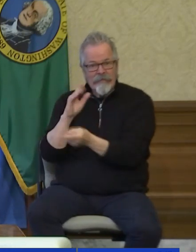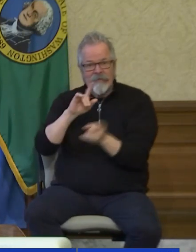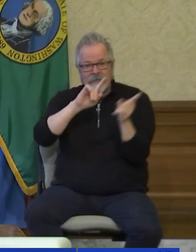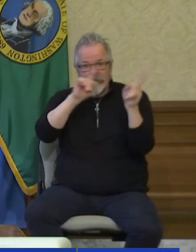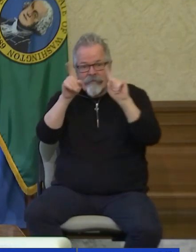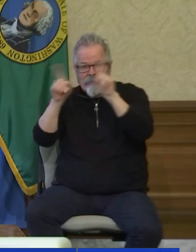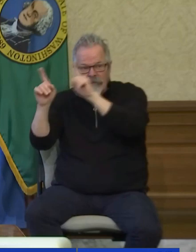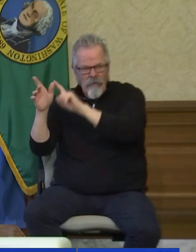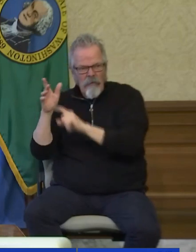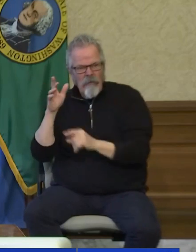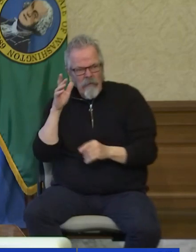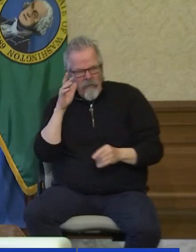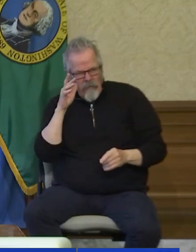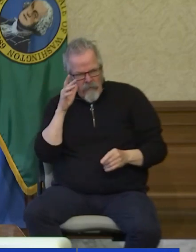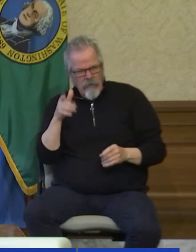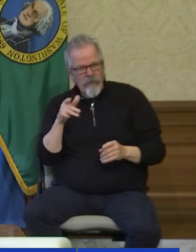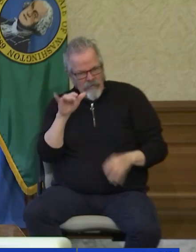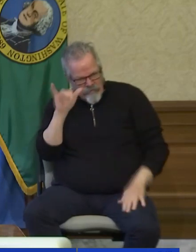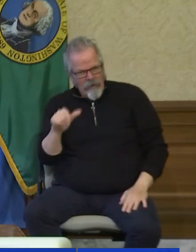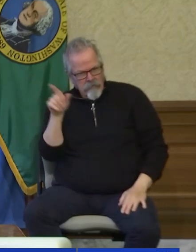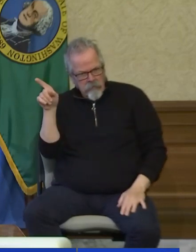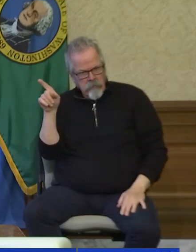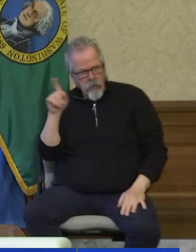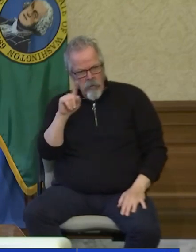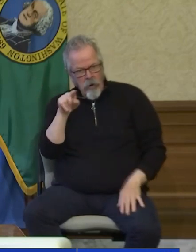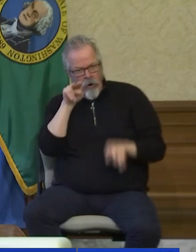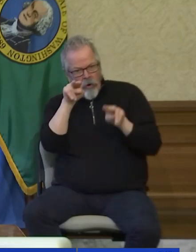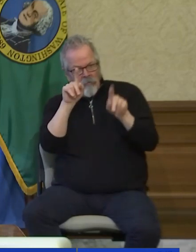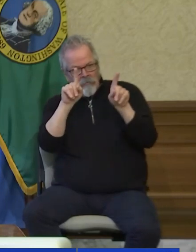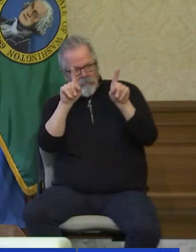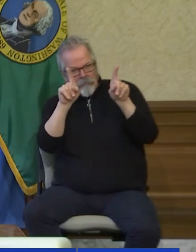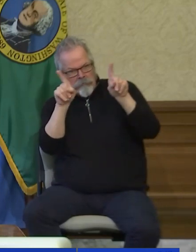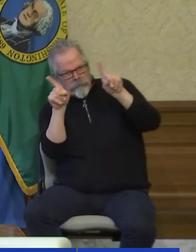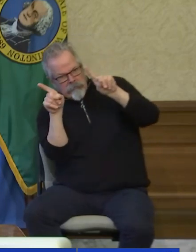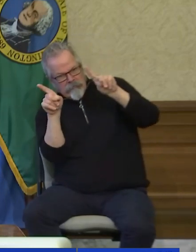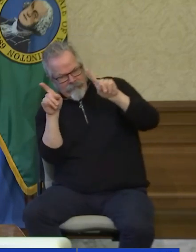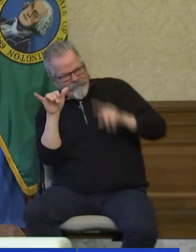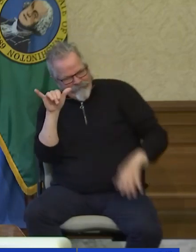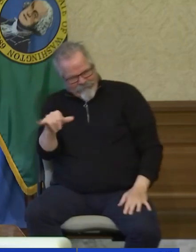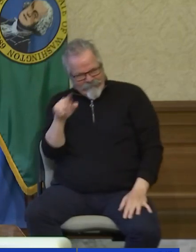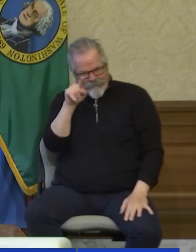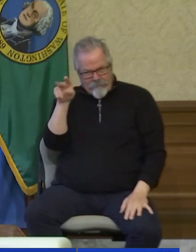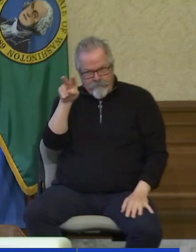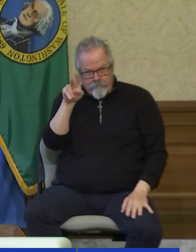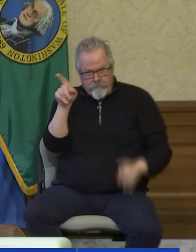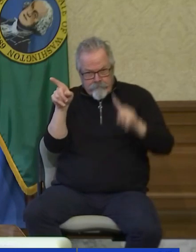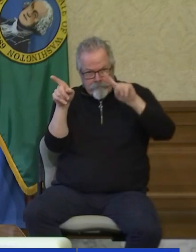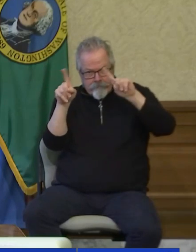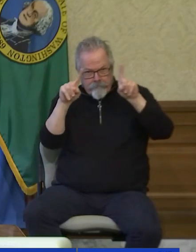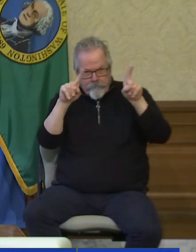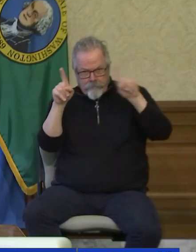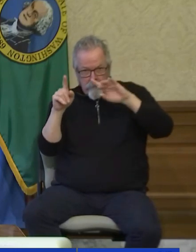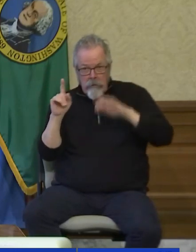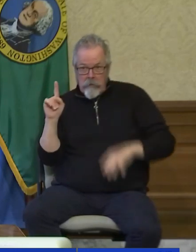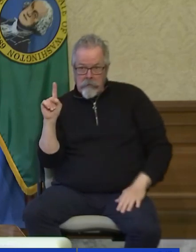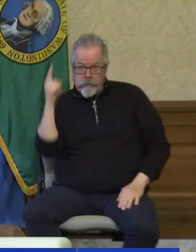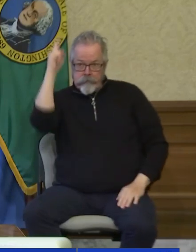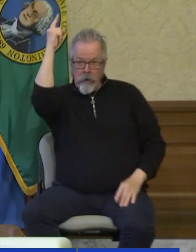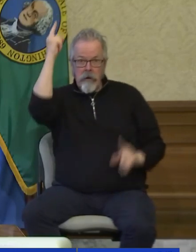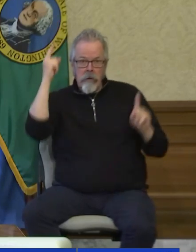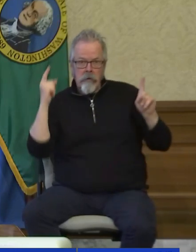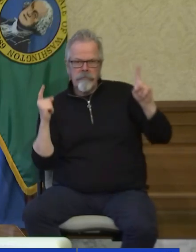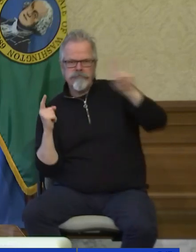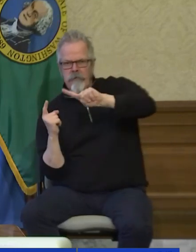abandon success and then just have this virus come back and bite us again. The first thing is we look at the metrics of COVID-19